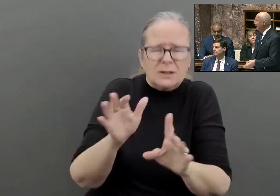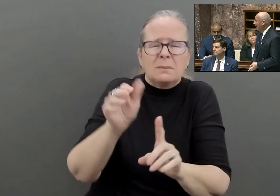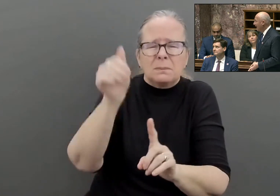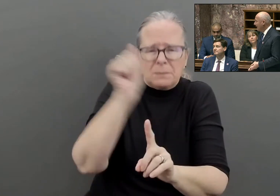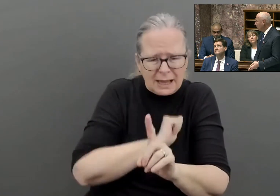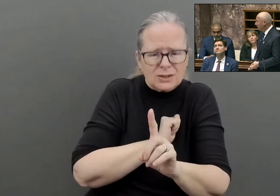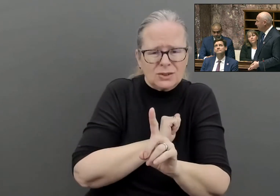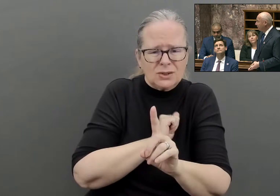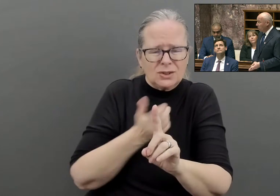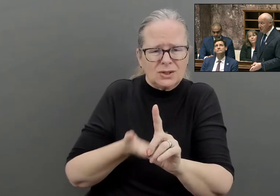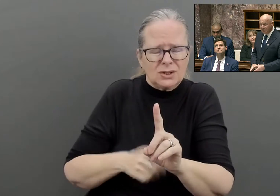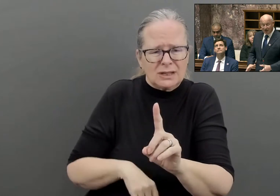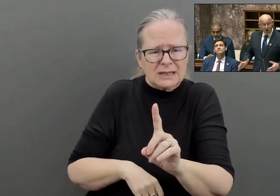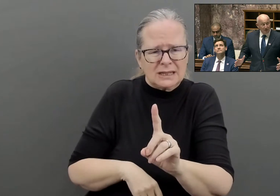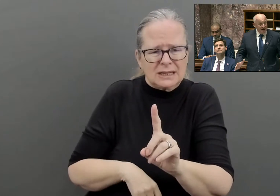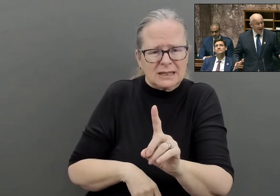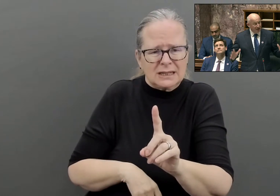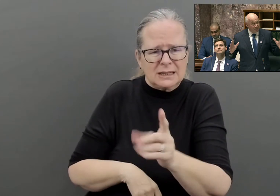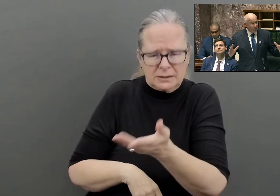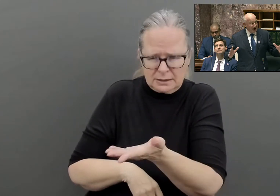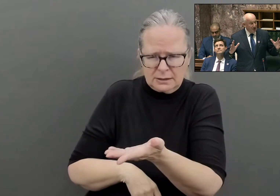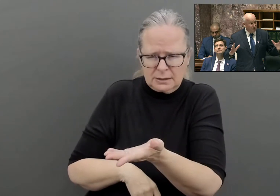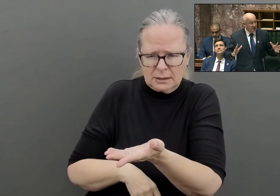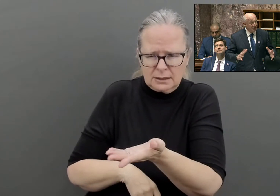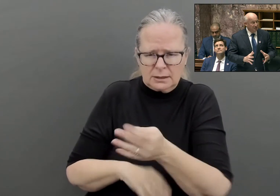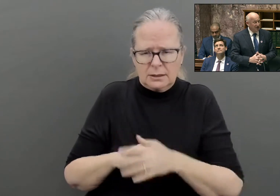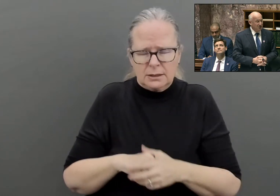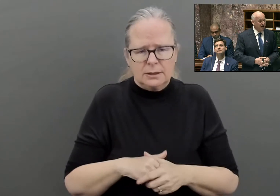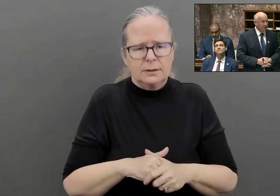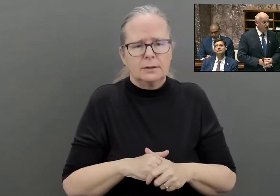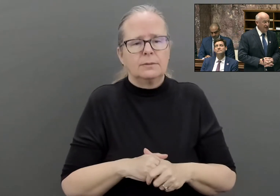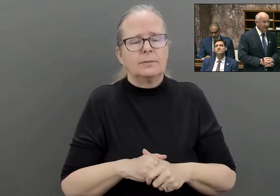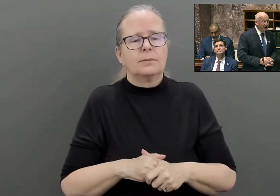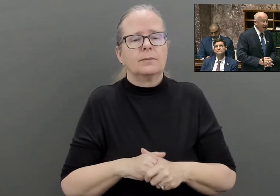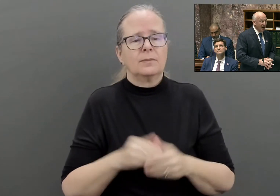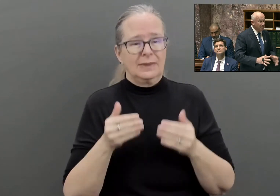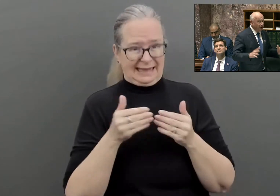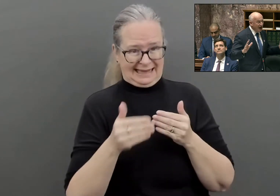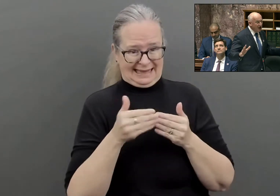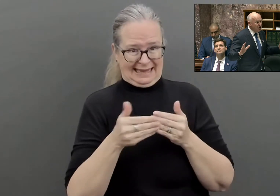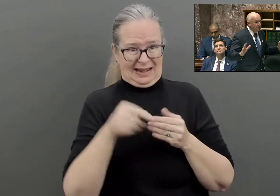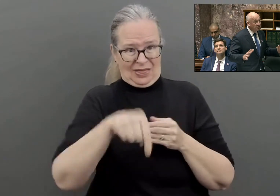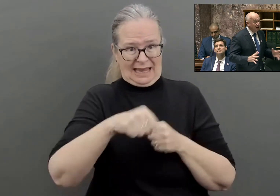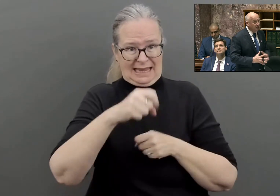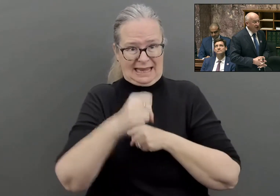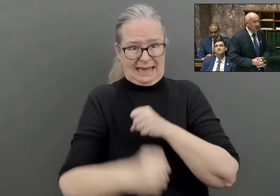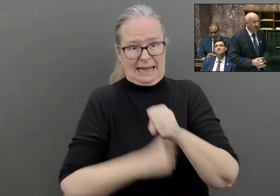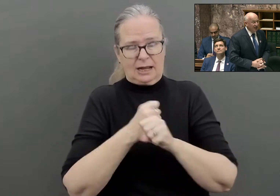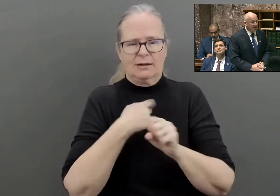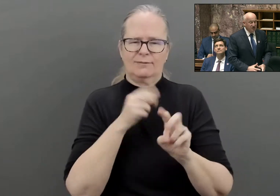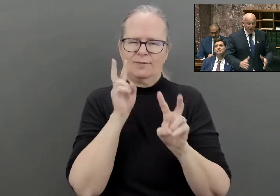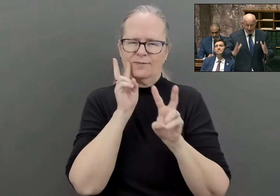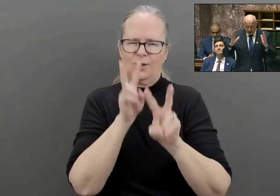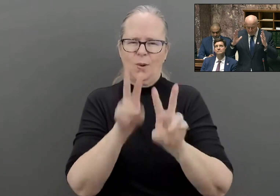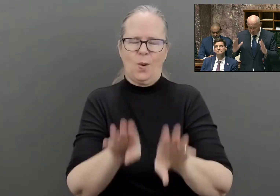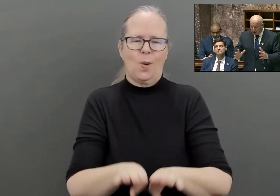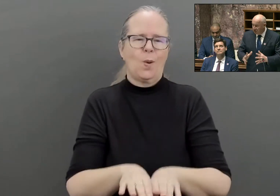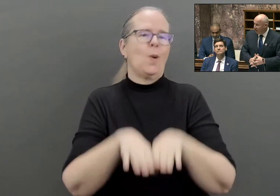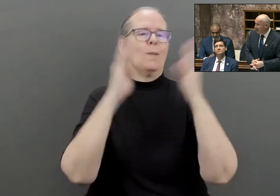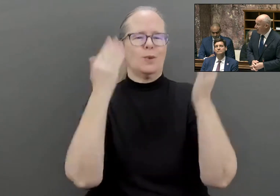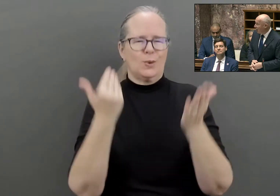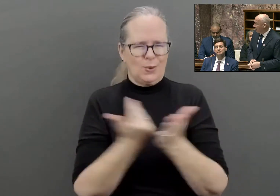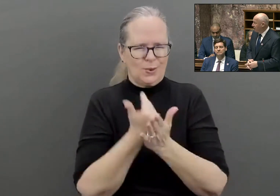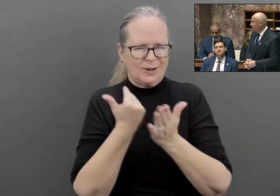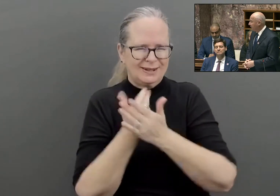year, I am looking forward to the opening of a brand new Patello Bridge, Honourable Speaker. A brand new Patello Bridge that is going to